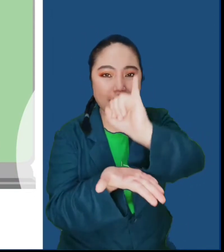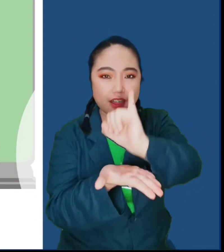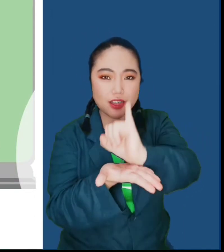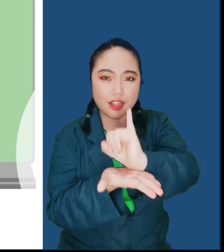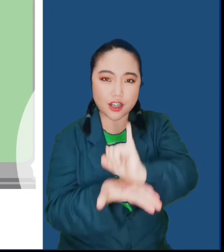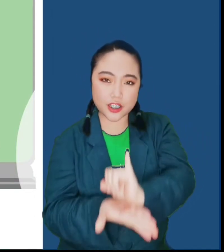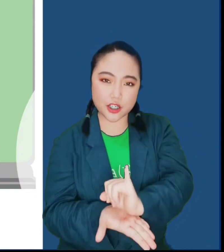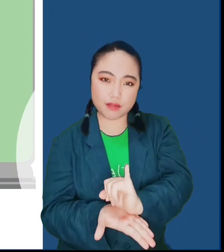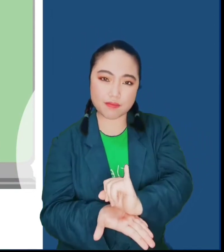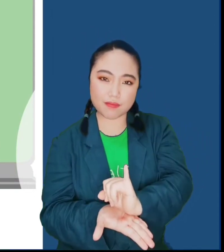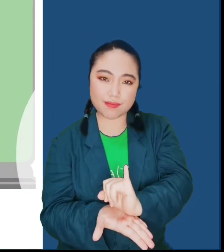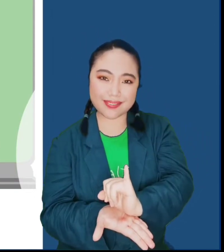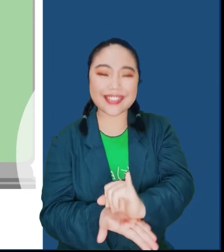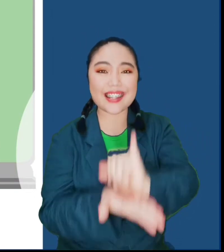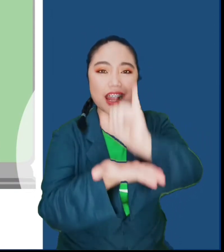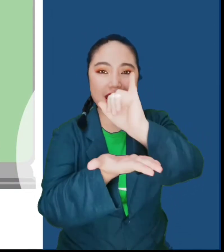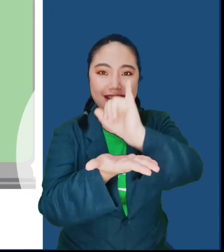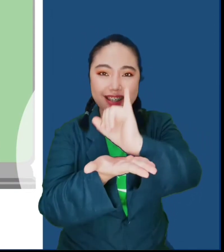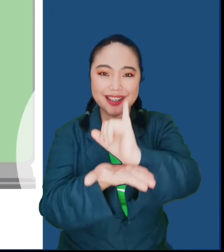Inertia.